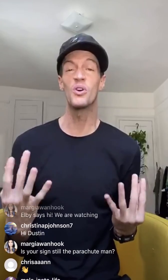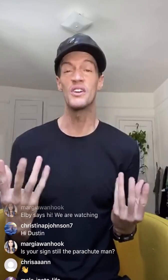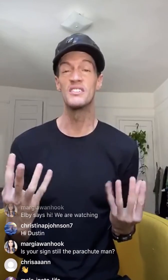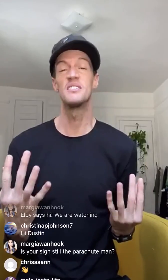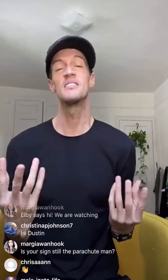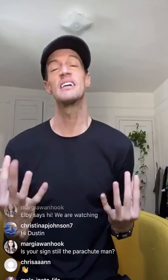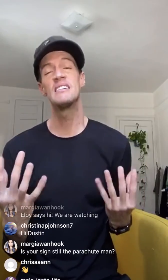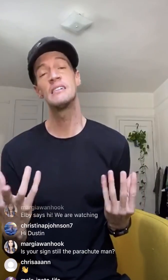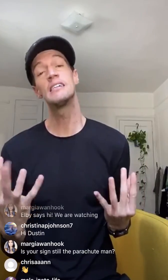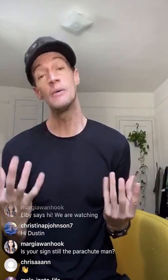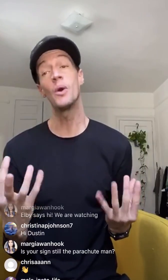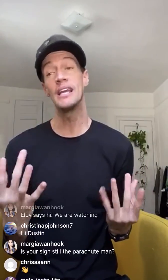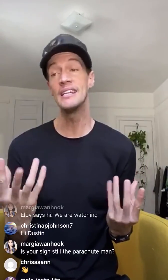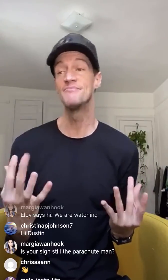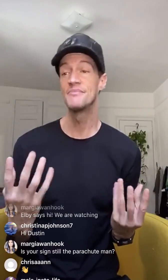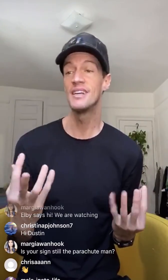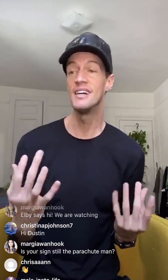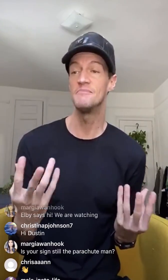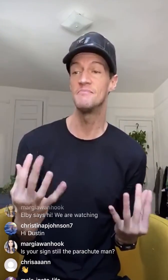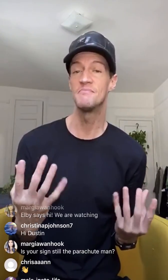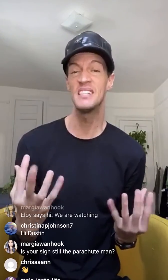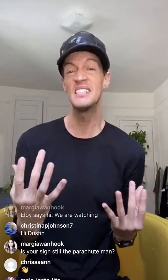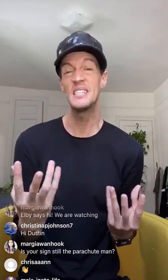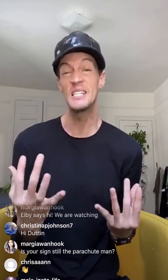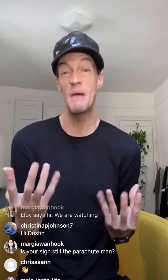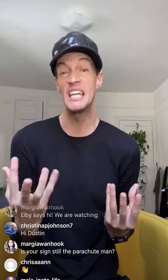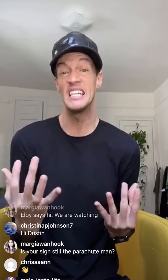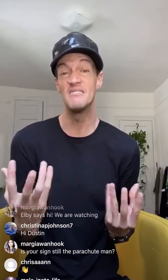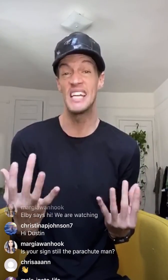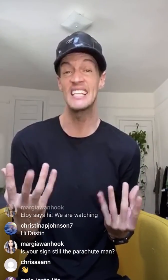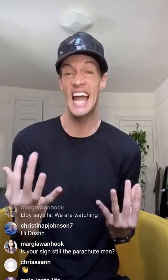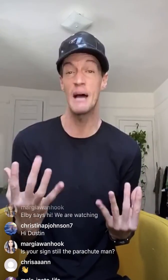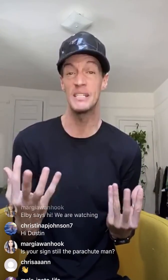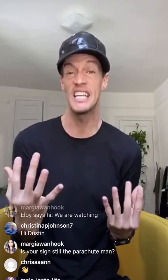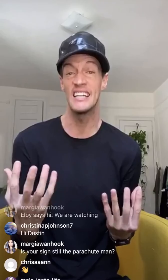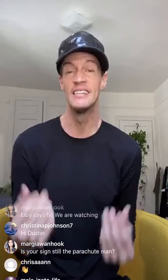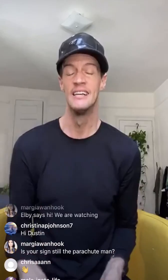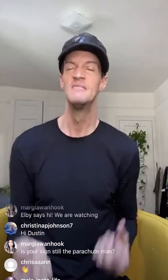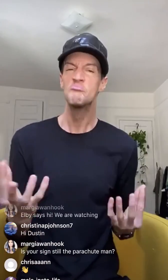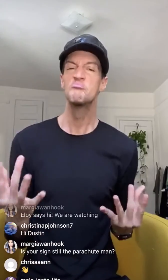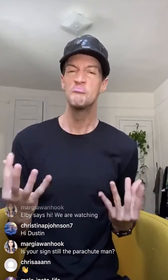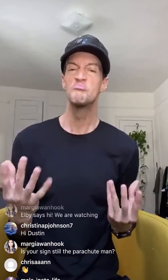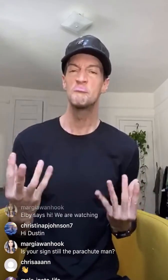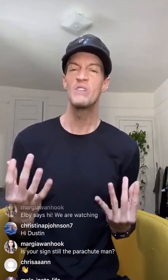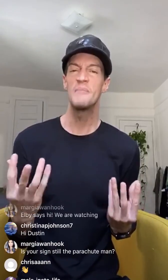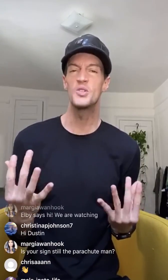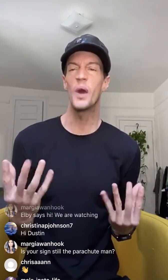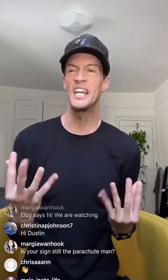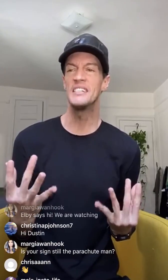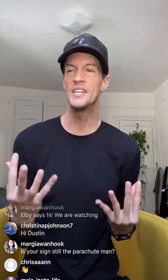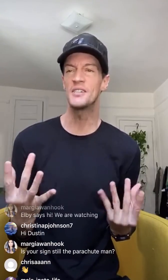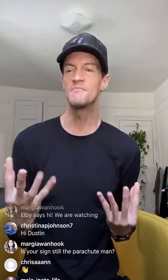going to endure. We're going to persevere. Awesome. Those are great words to know. If you're